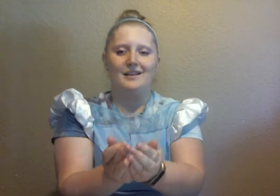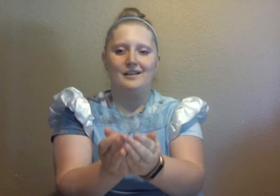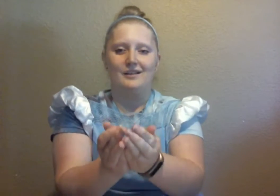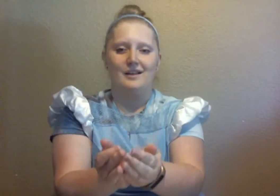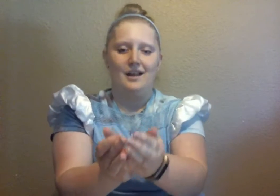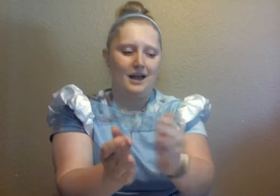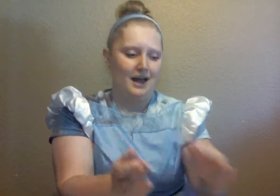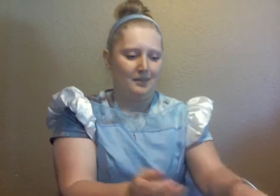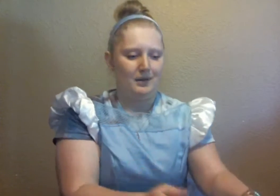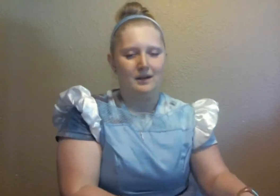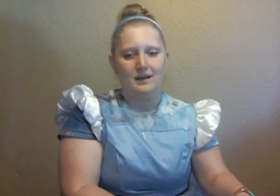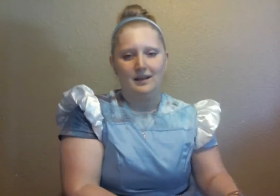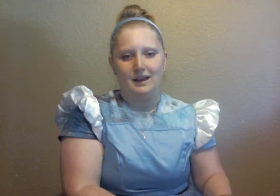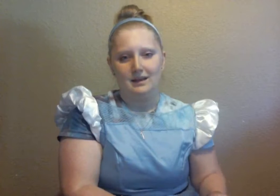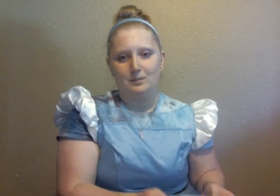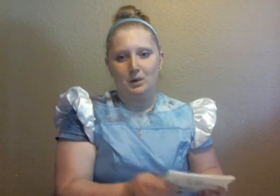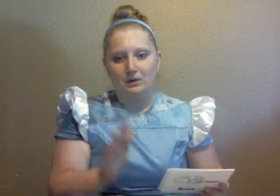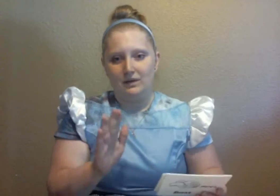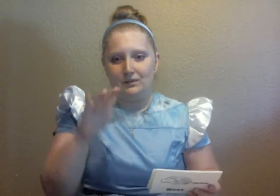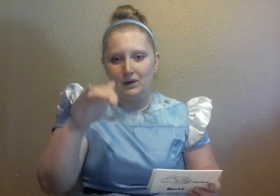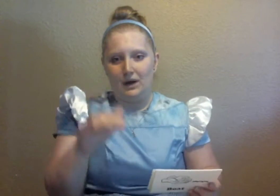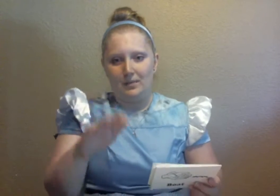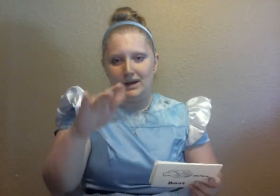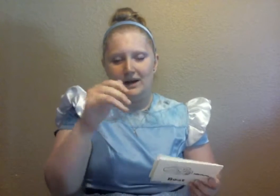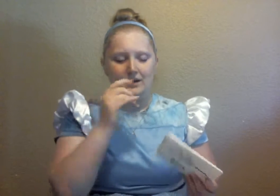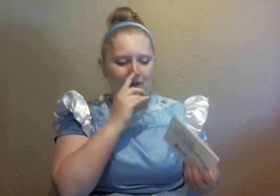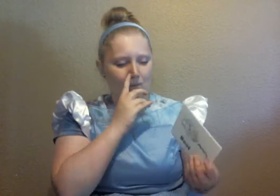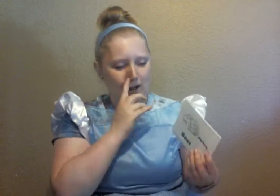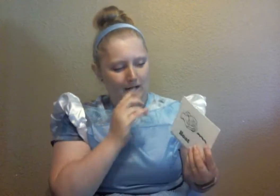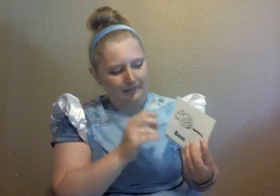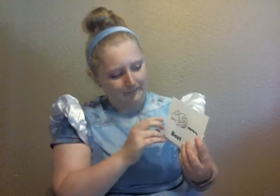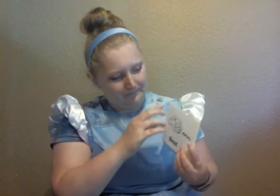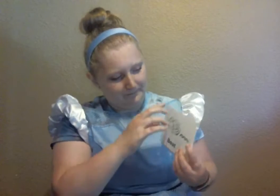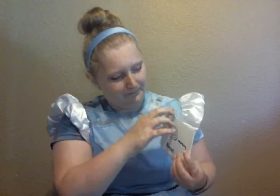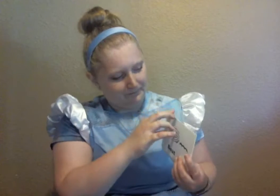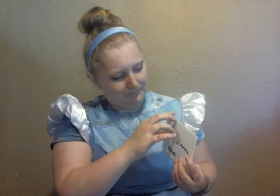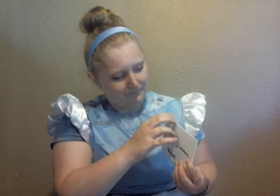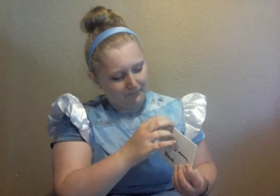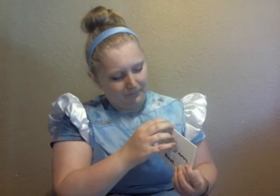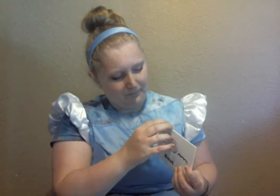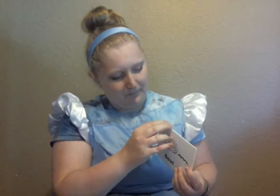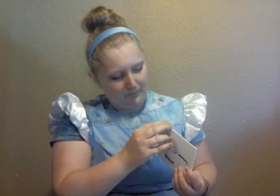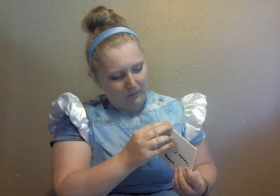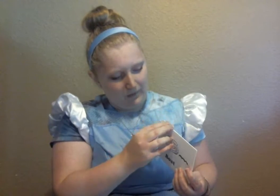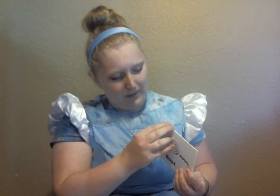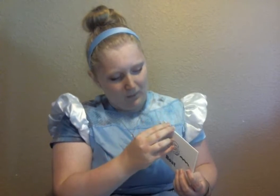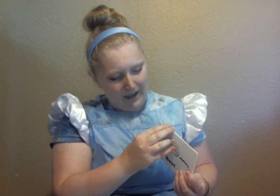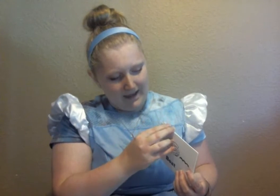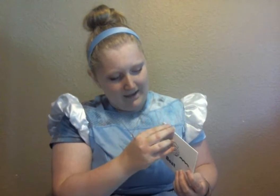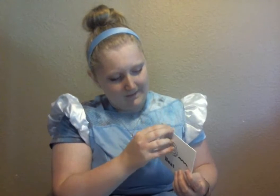little hop. Like boats float up and down on the water with the waves.